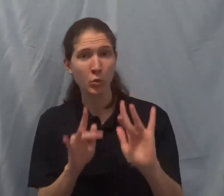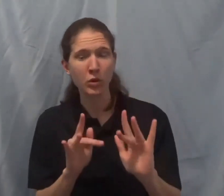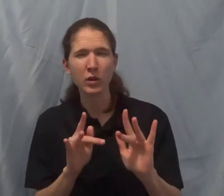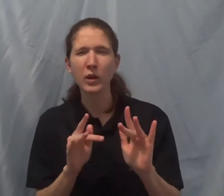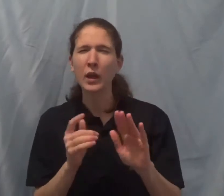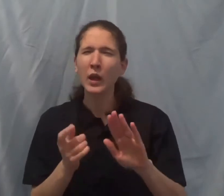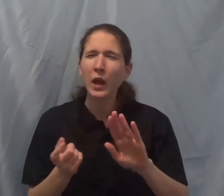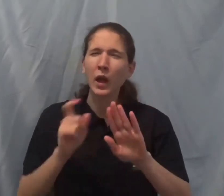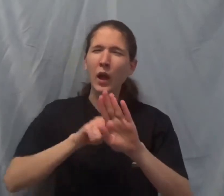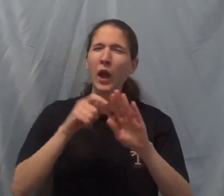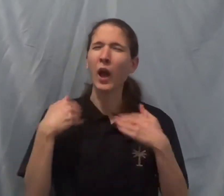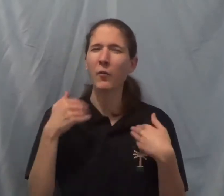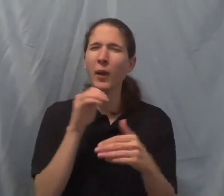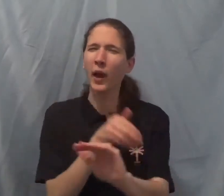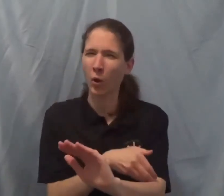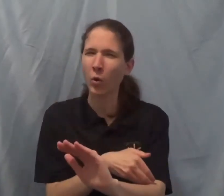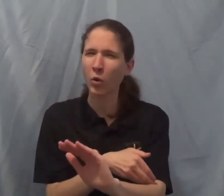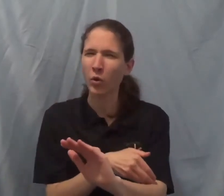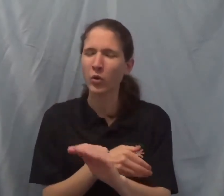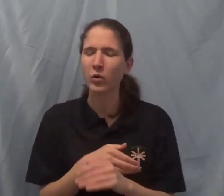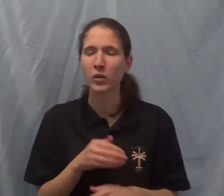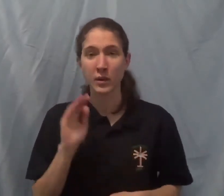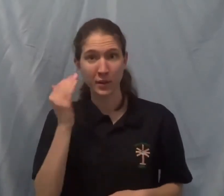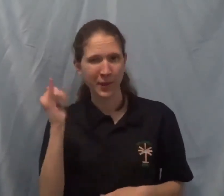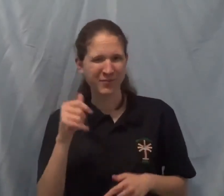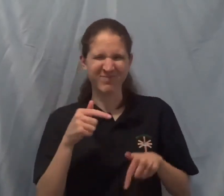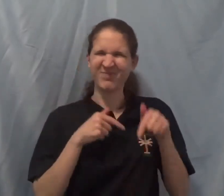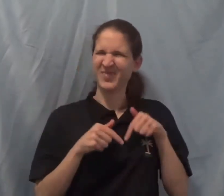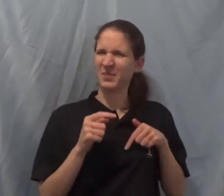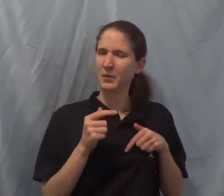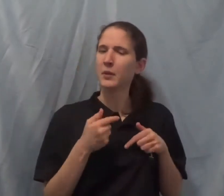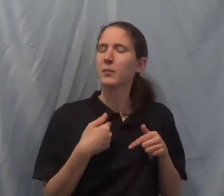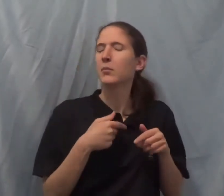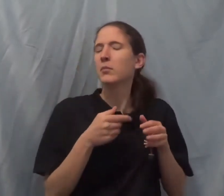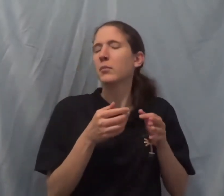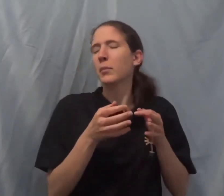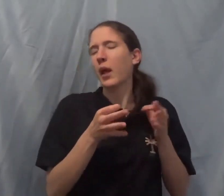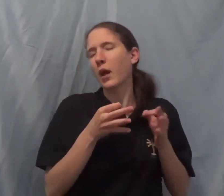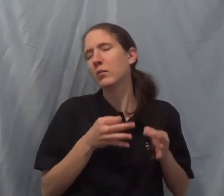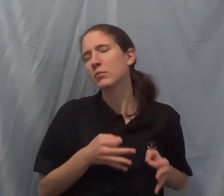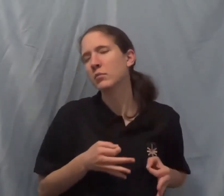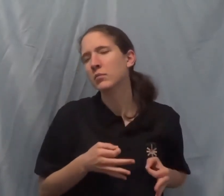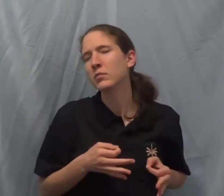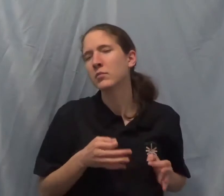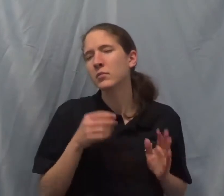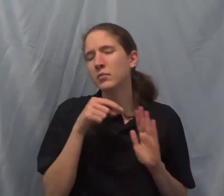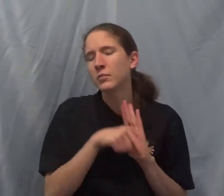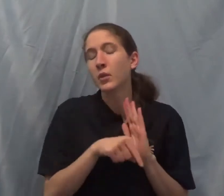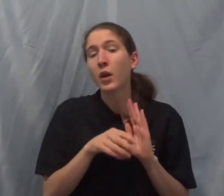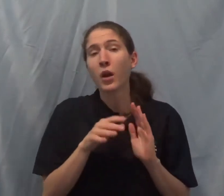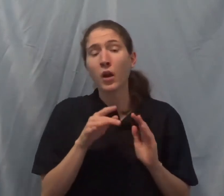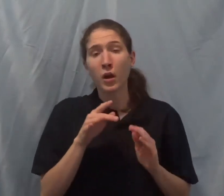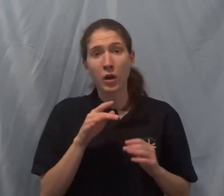like I'm backtracking. Compassion and mercy are not the same. I don't mean to be pedantic. But compassion